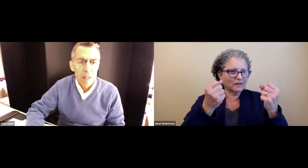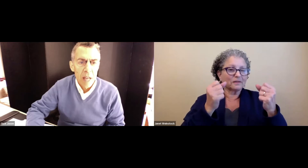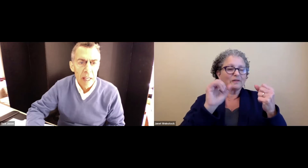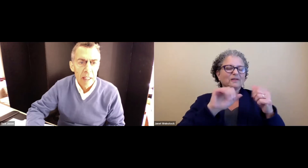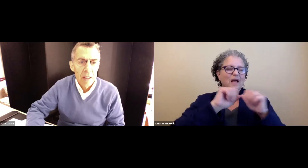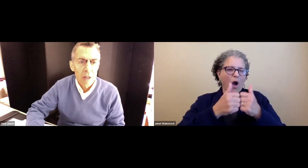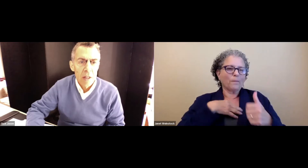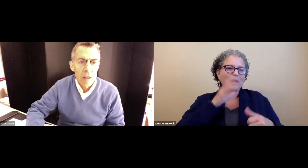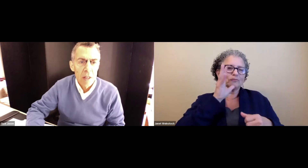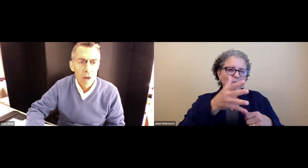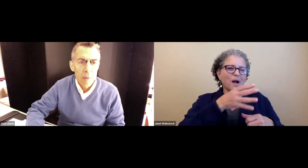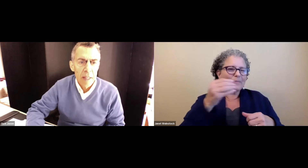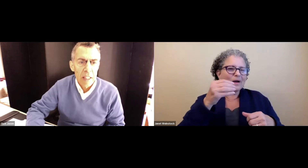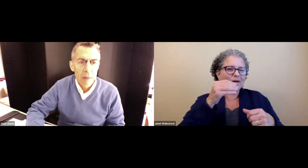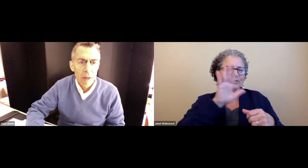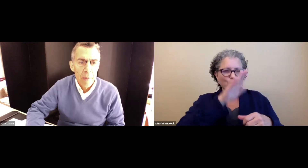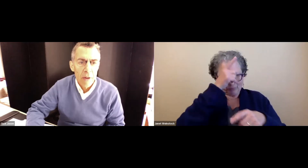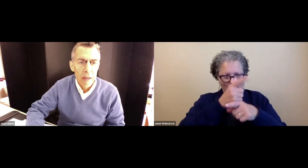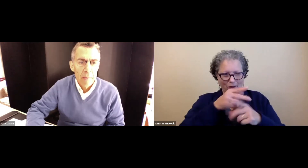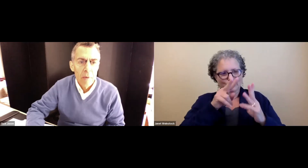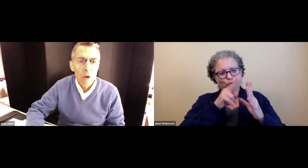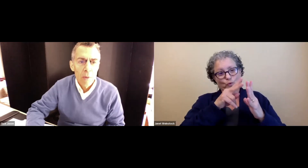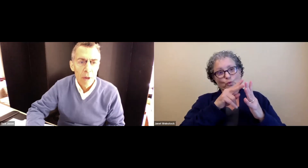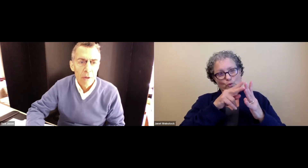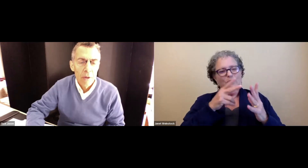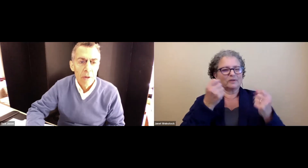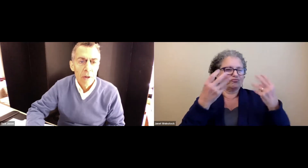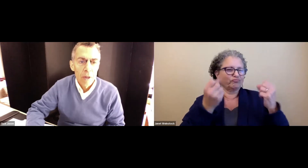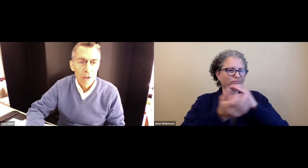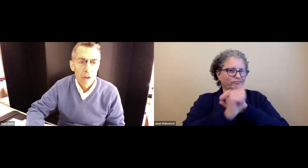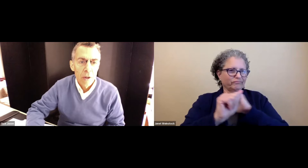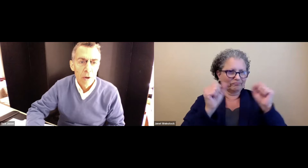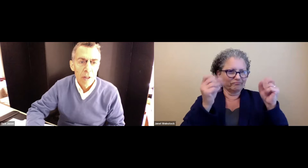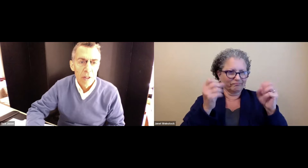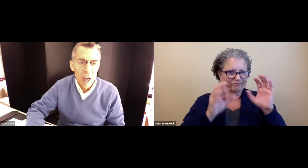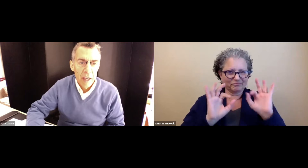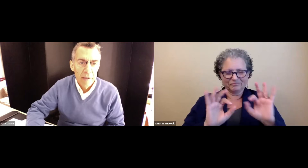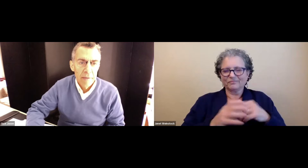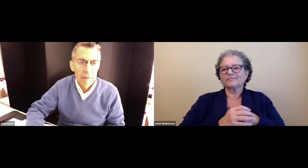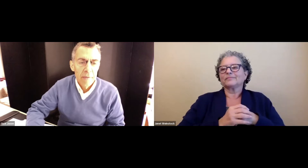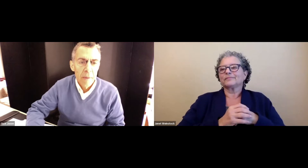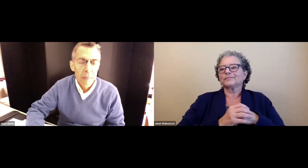signing in German, and that's how my grandmother and her brother Richard learned to sign.